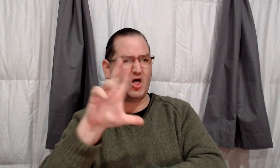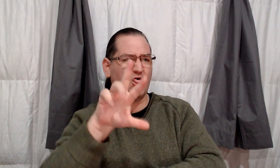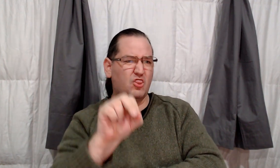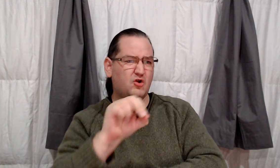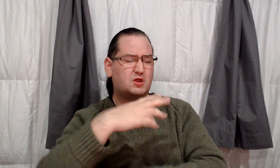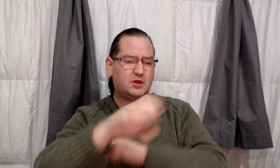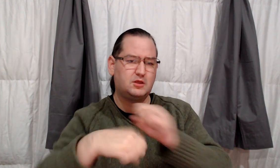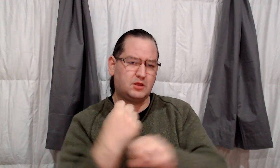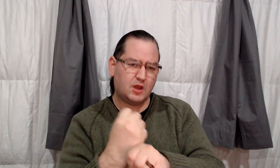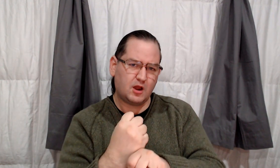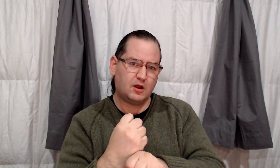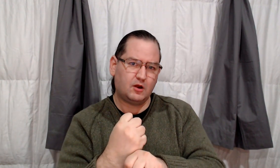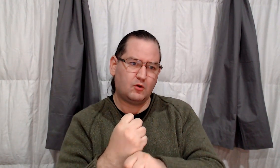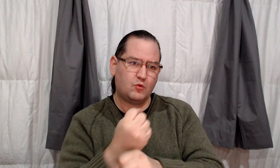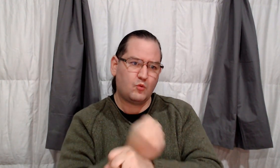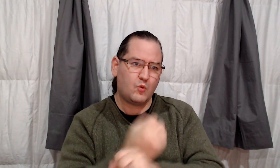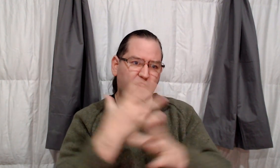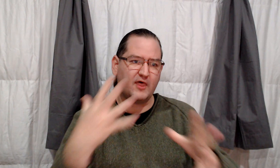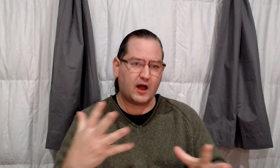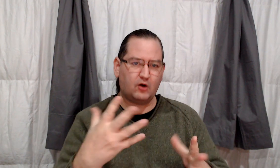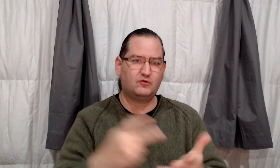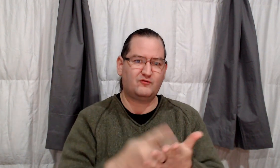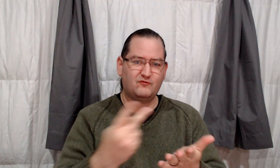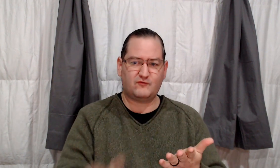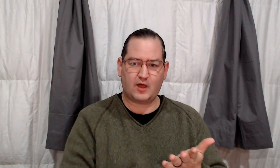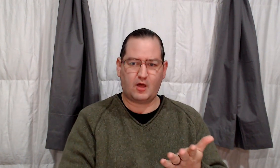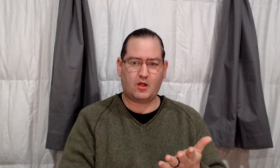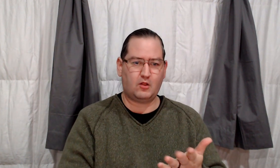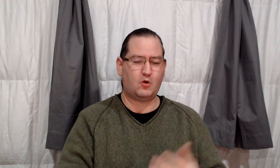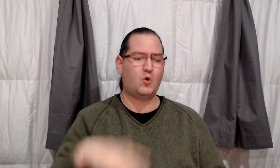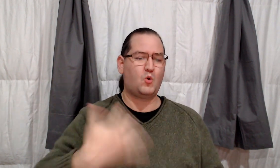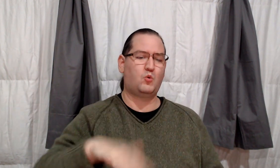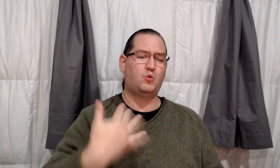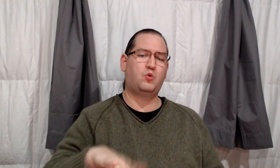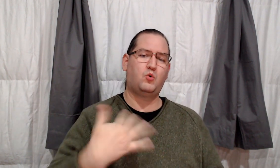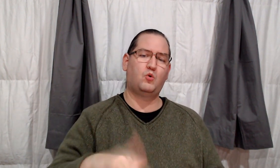it's an incredible feat. You couldn't possibly do that consciously.